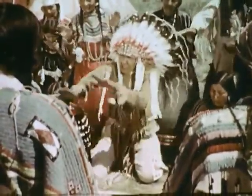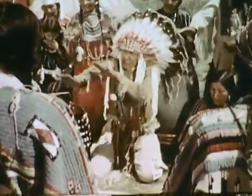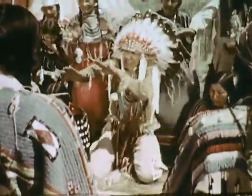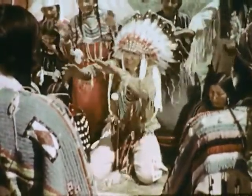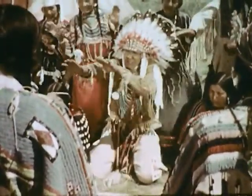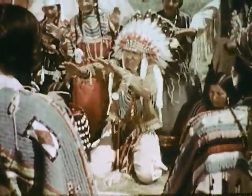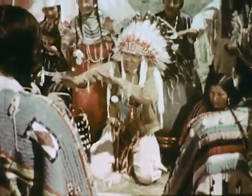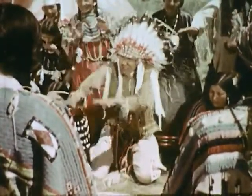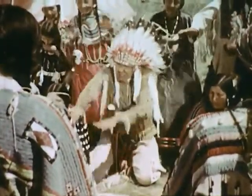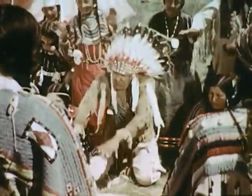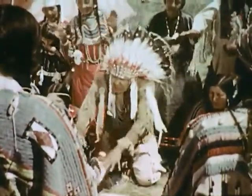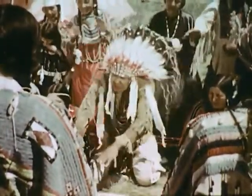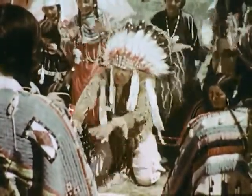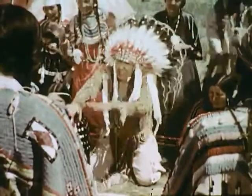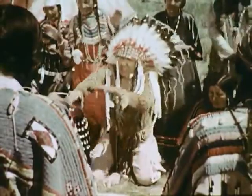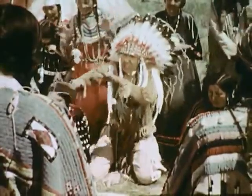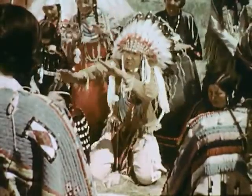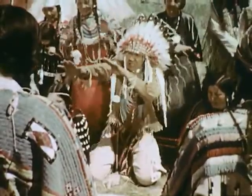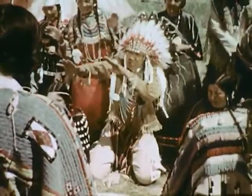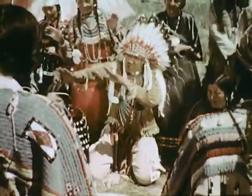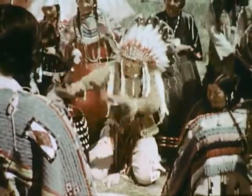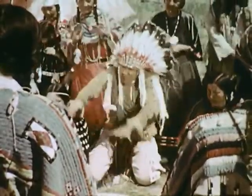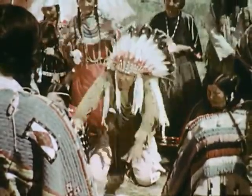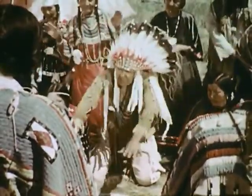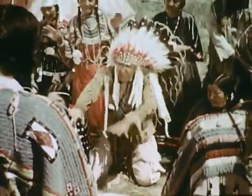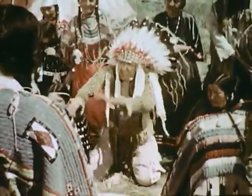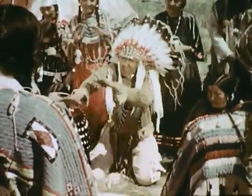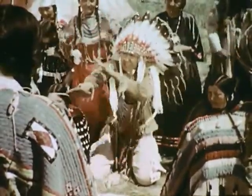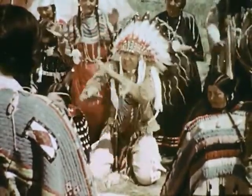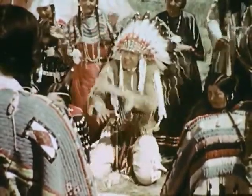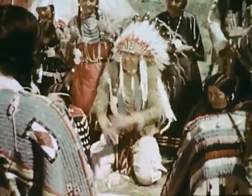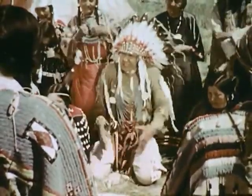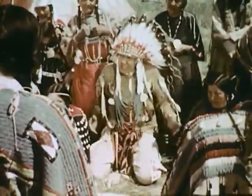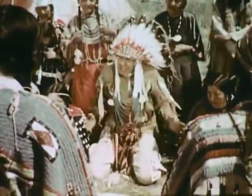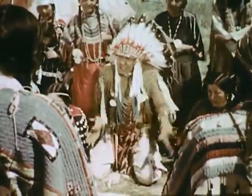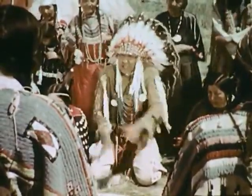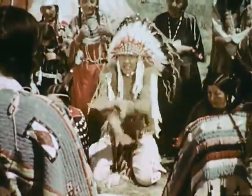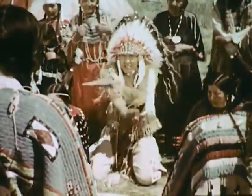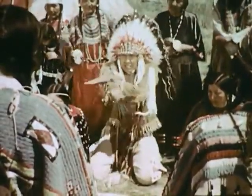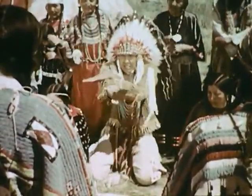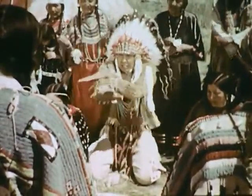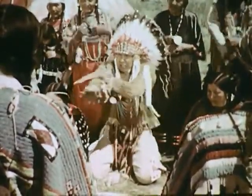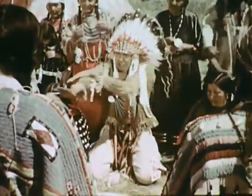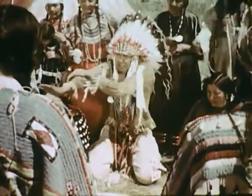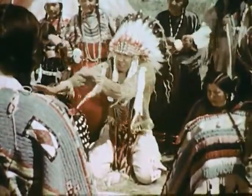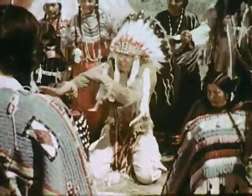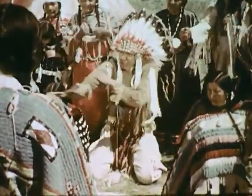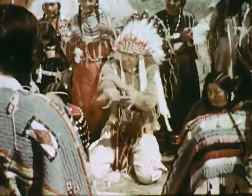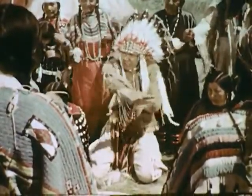One of the songs is to their friend the rabbit. They sing, "Rabbit, don't tell him. Rabbit, don't tell him."